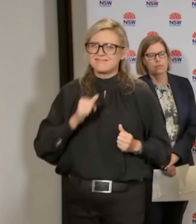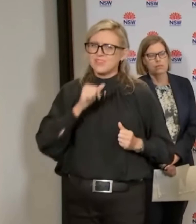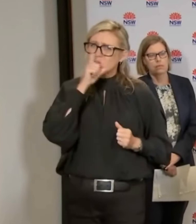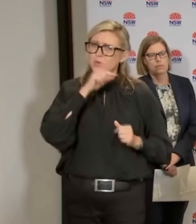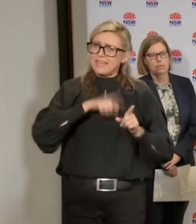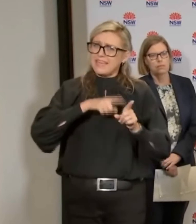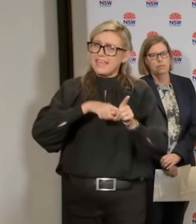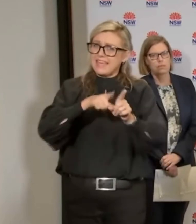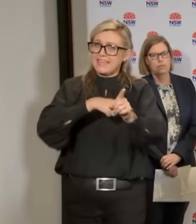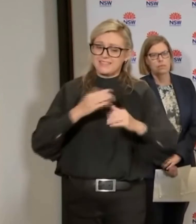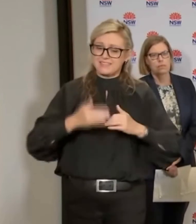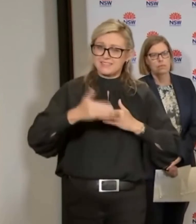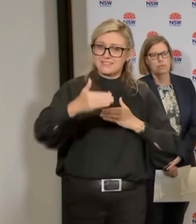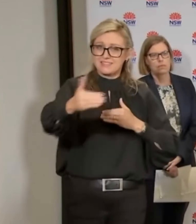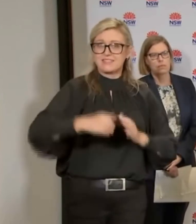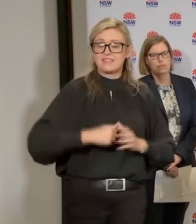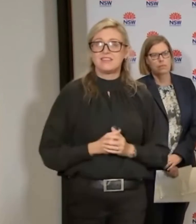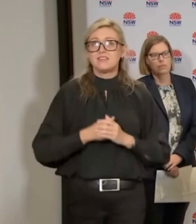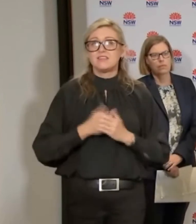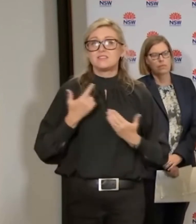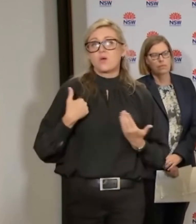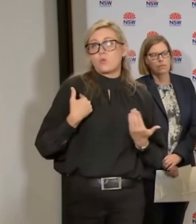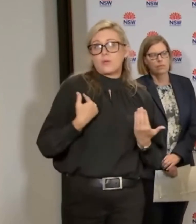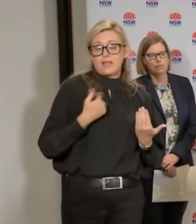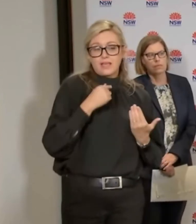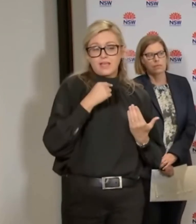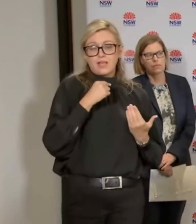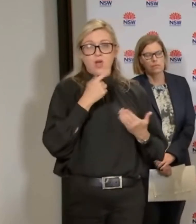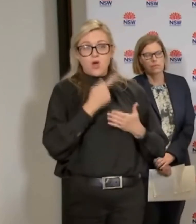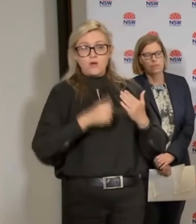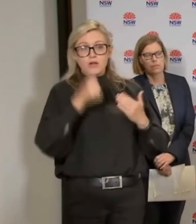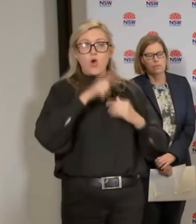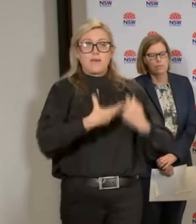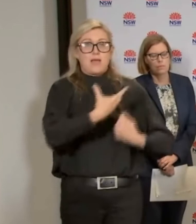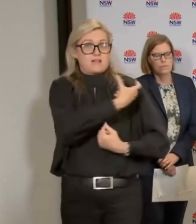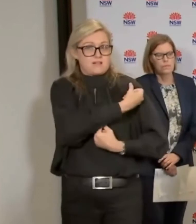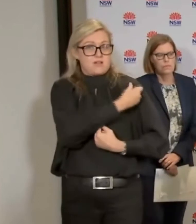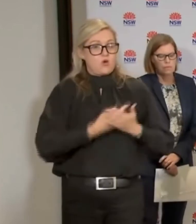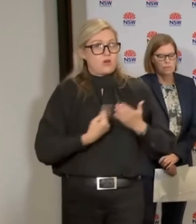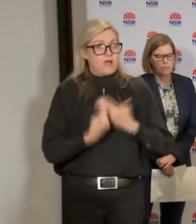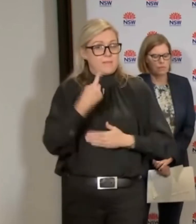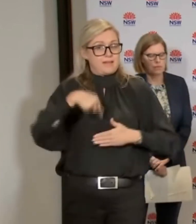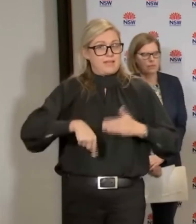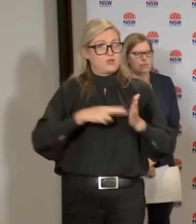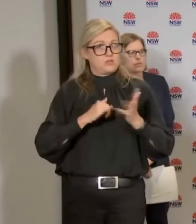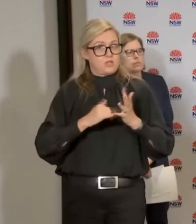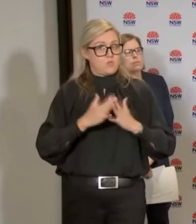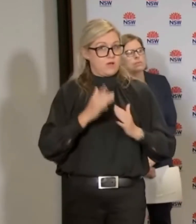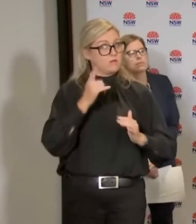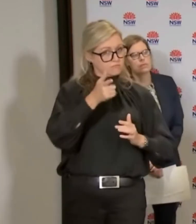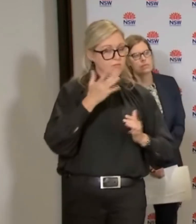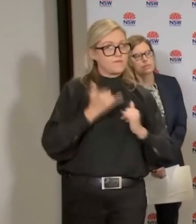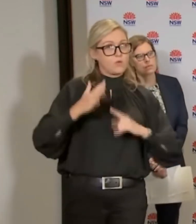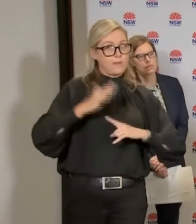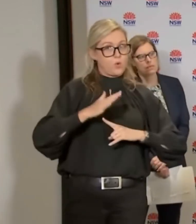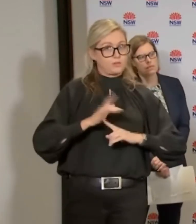that. We only control what happens in New South Wales facilities. So as I want to make this point very clear because it's important. When the